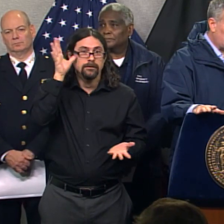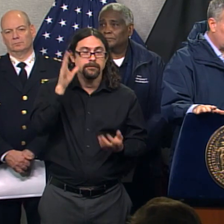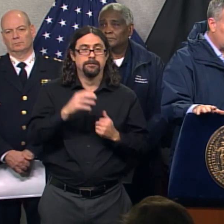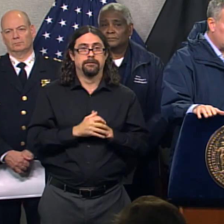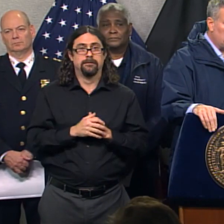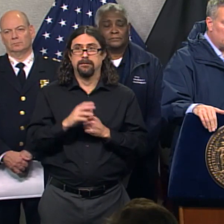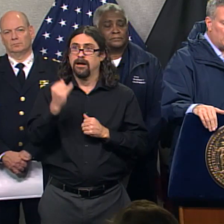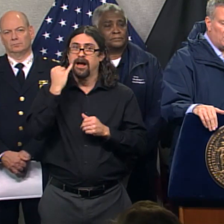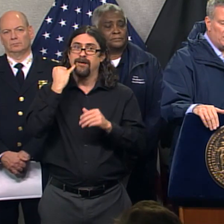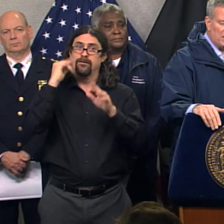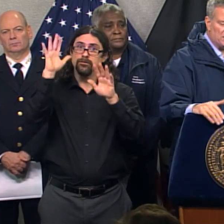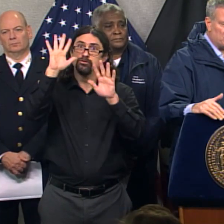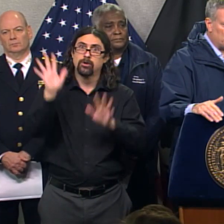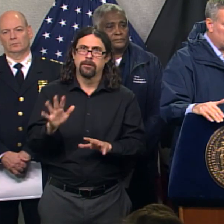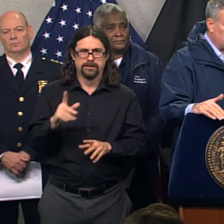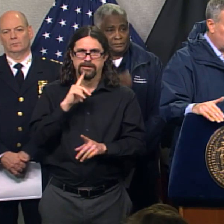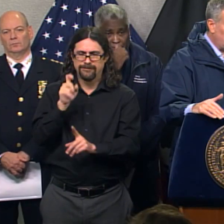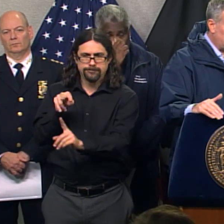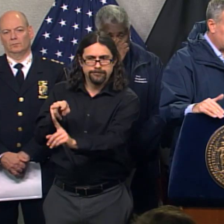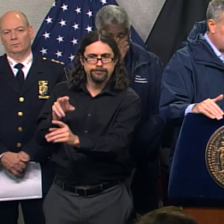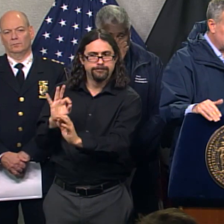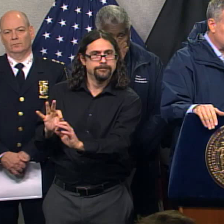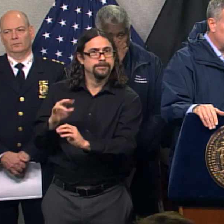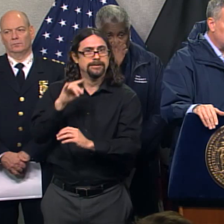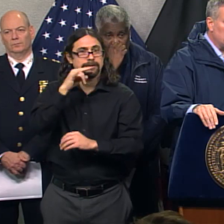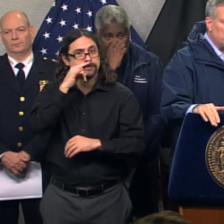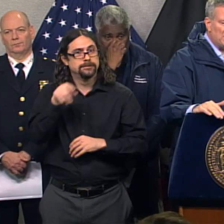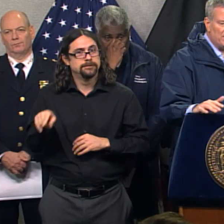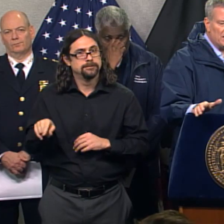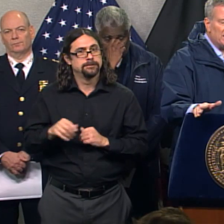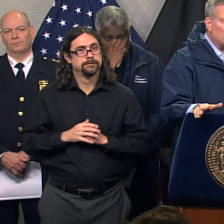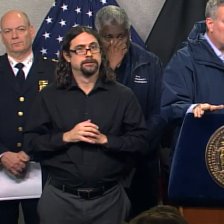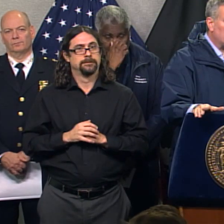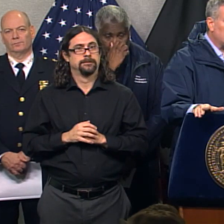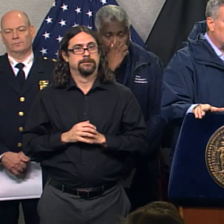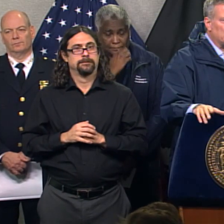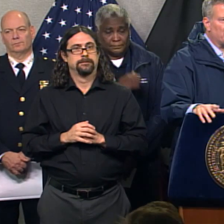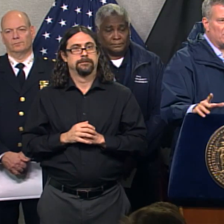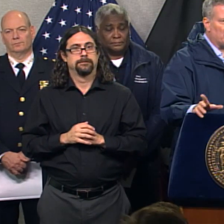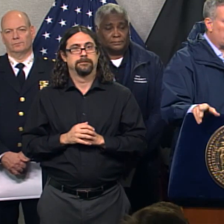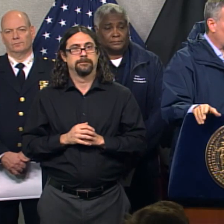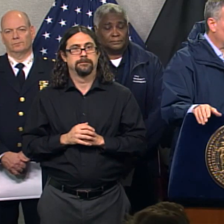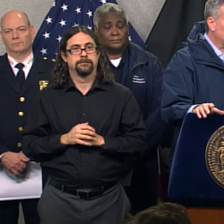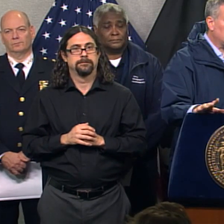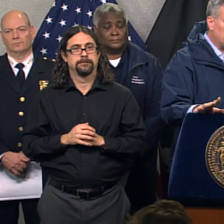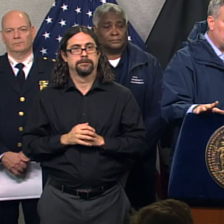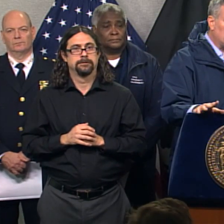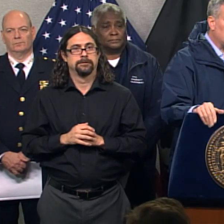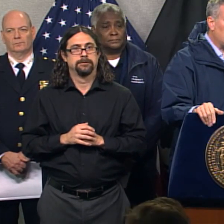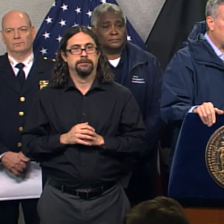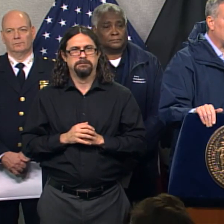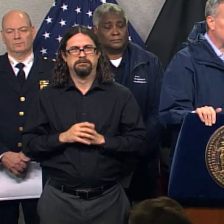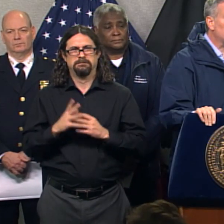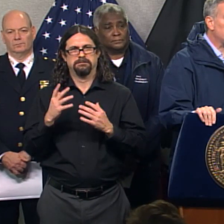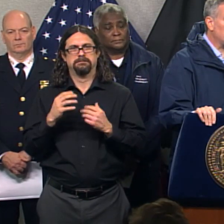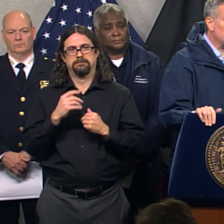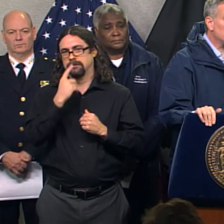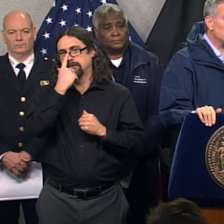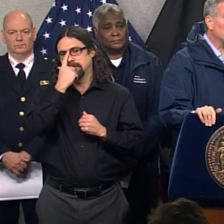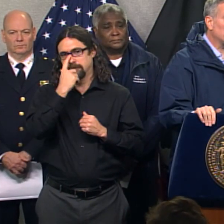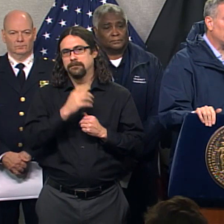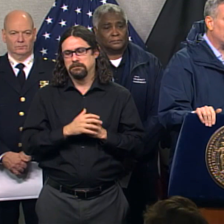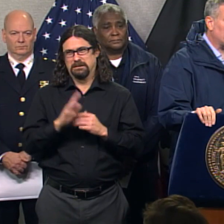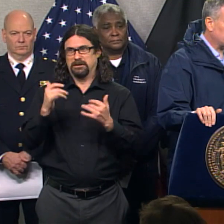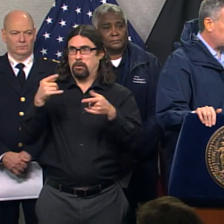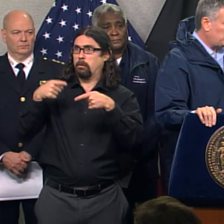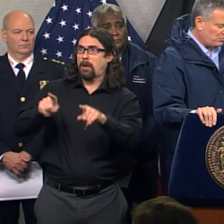to go out because it's just too intense. But even later on, kids love to go to the park. I think adult supervision is a